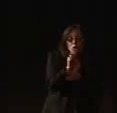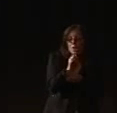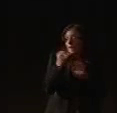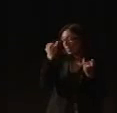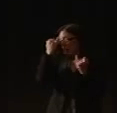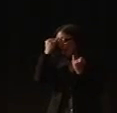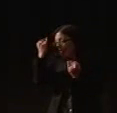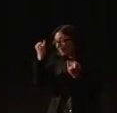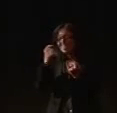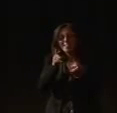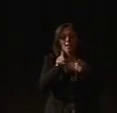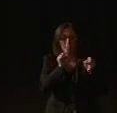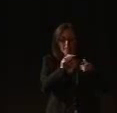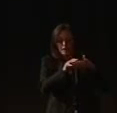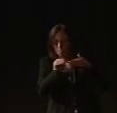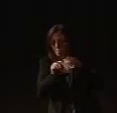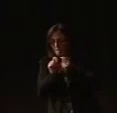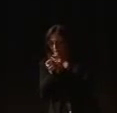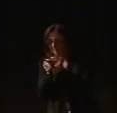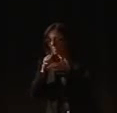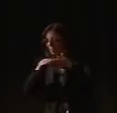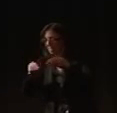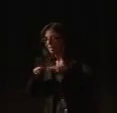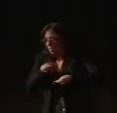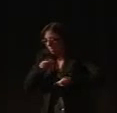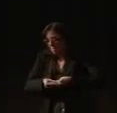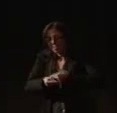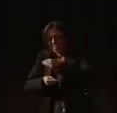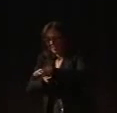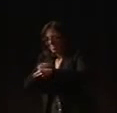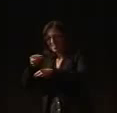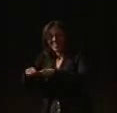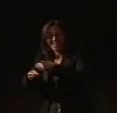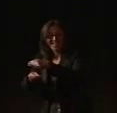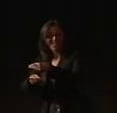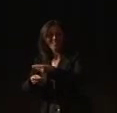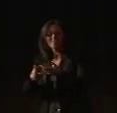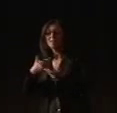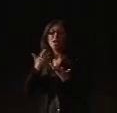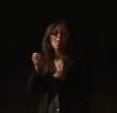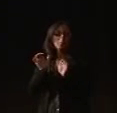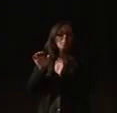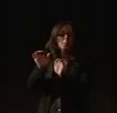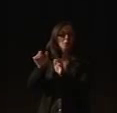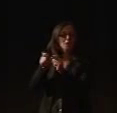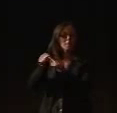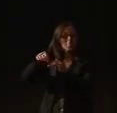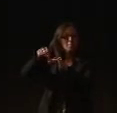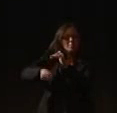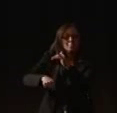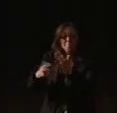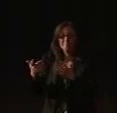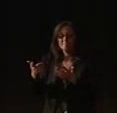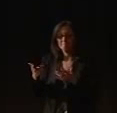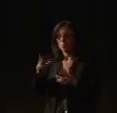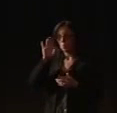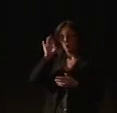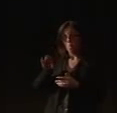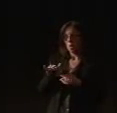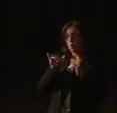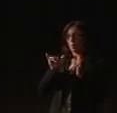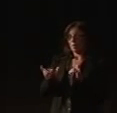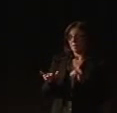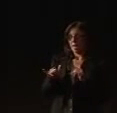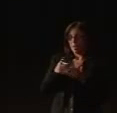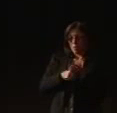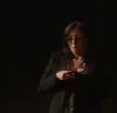I can try now to push this argument a bit further. We know that the mechanism that allows genes to